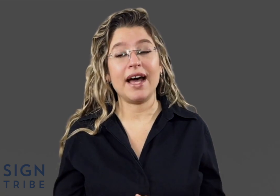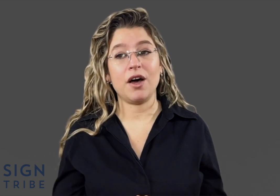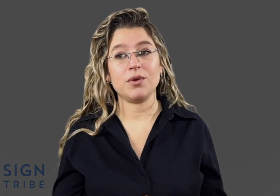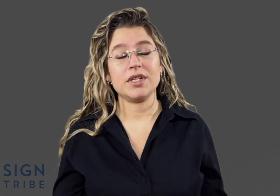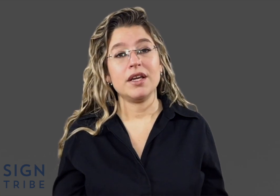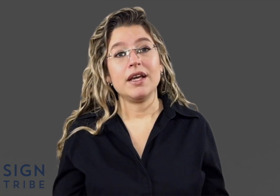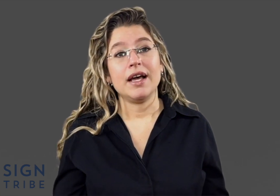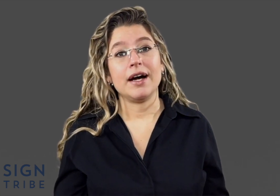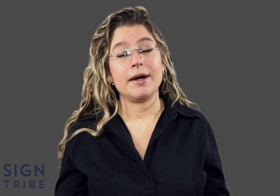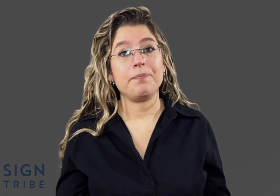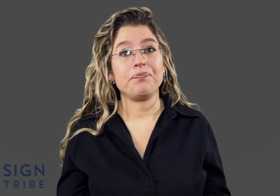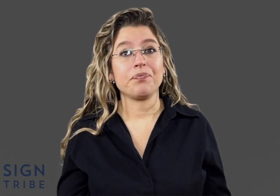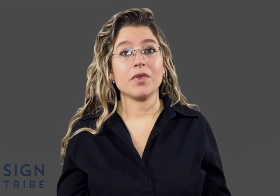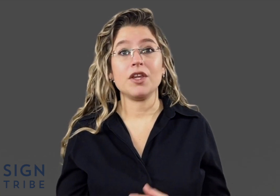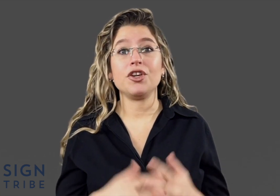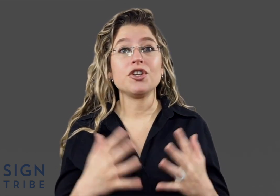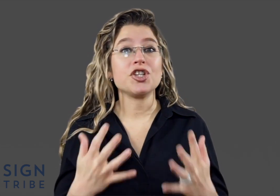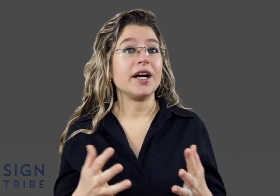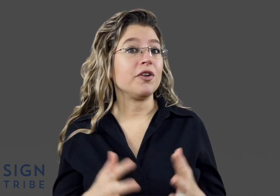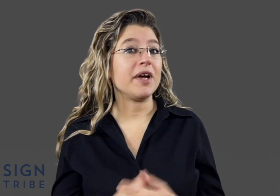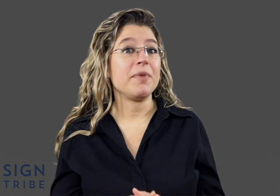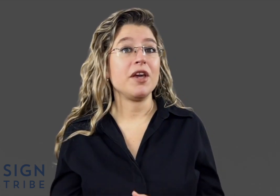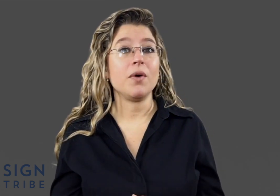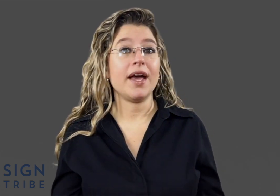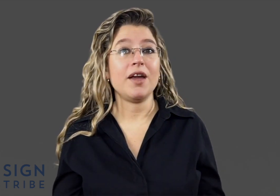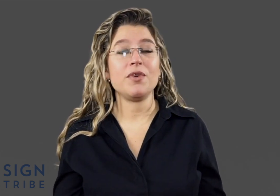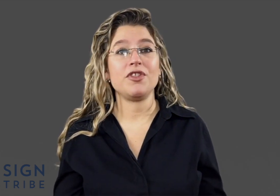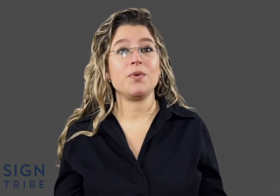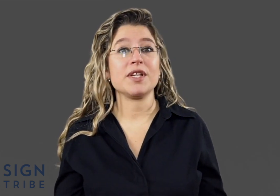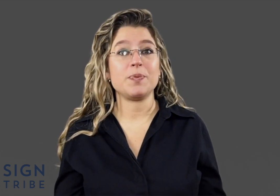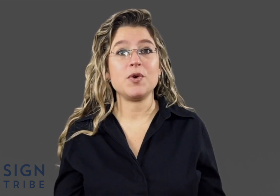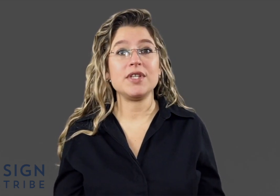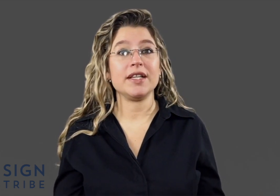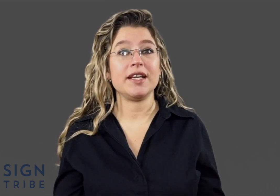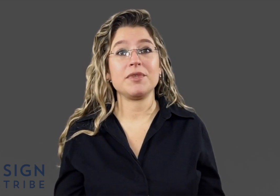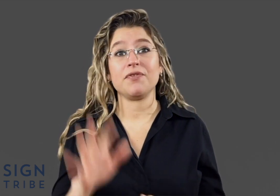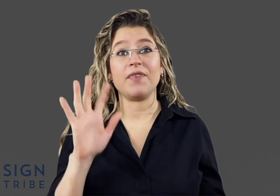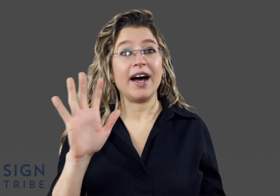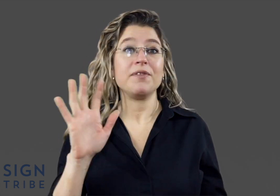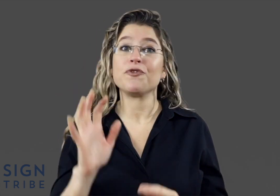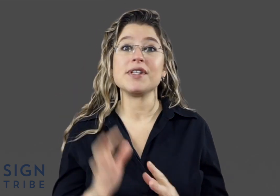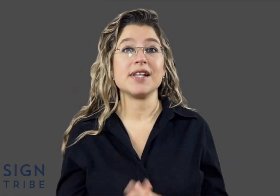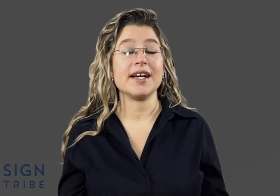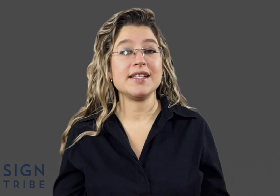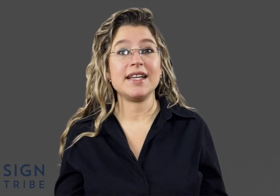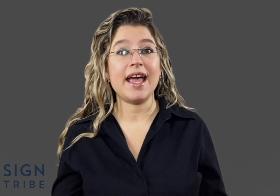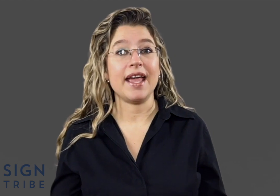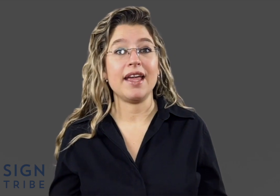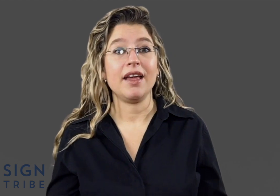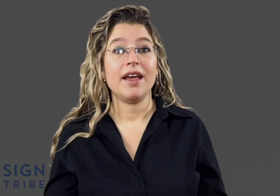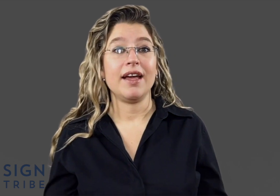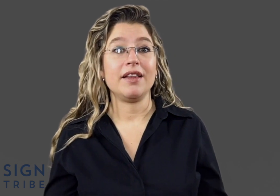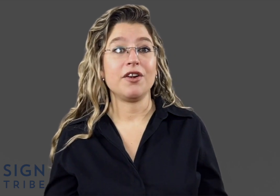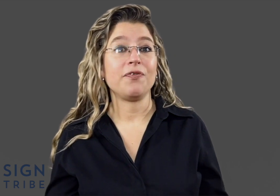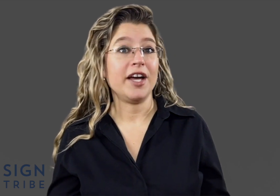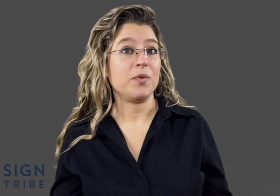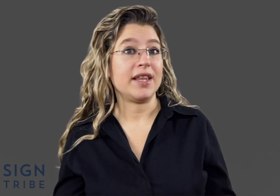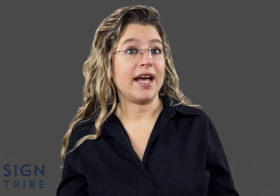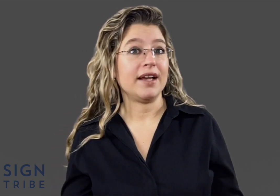out. Your child might be okay with you exposing them to 5 different signs a day, and they're fine with that.